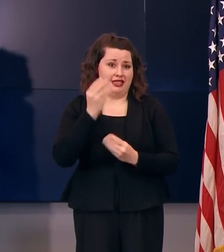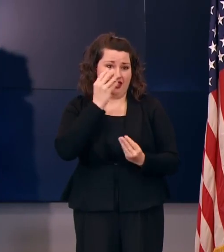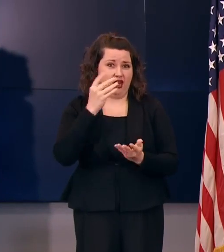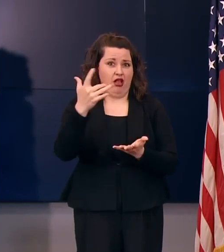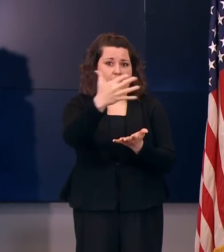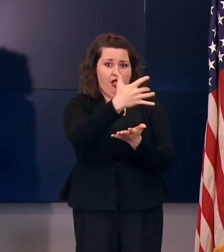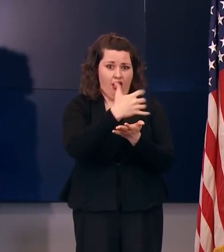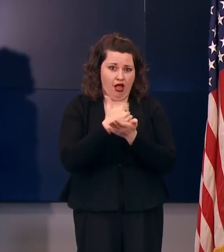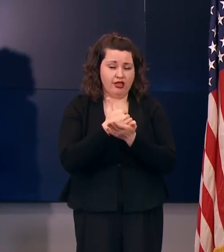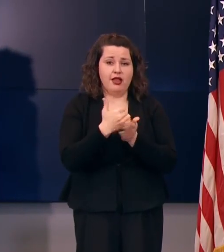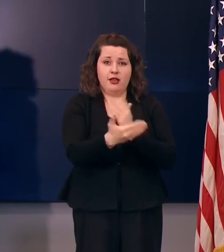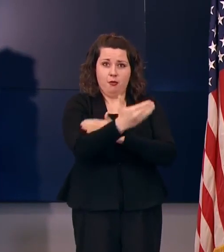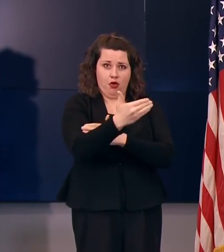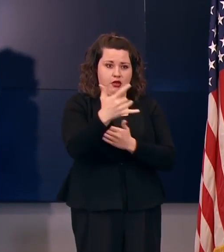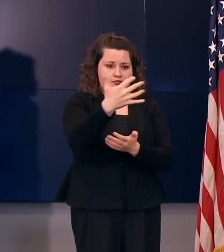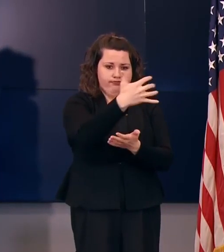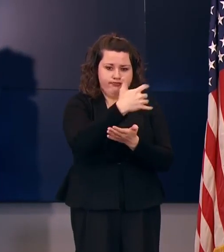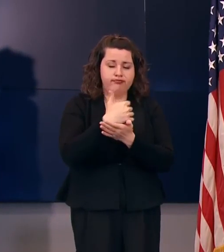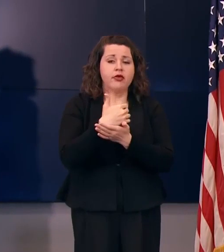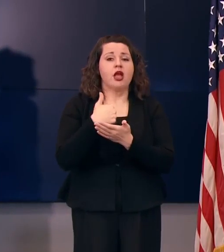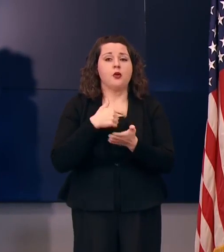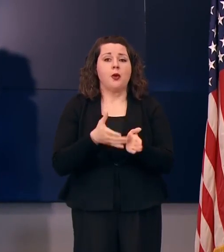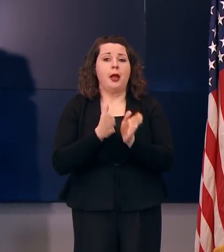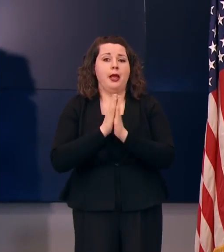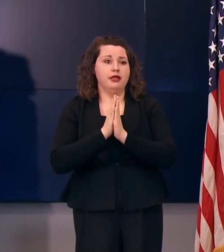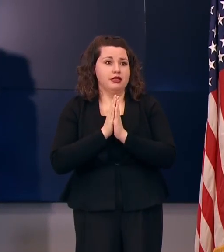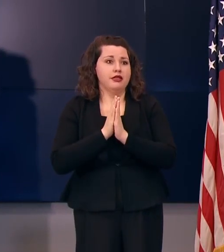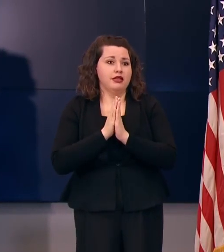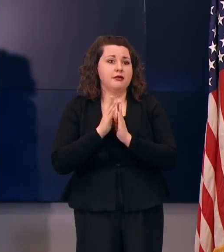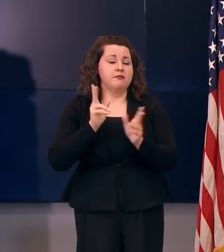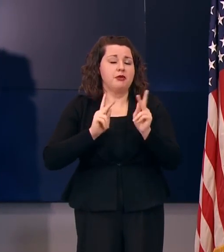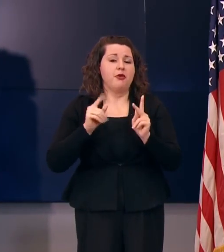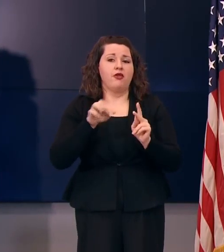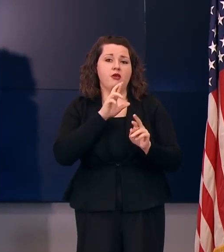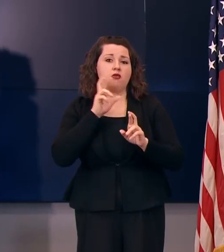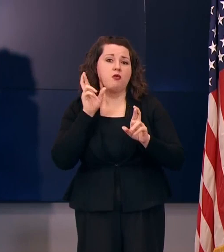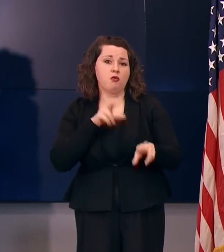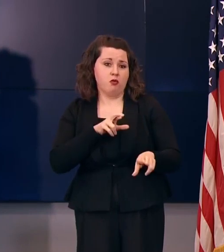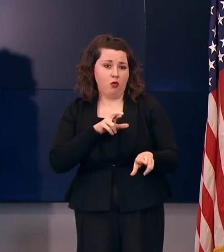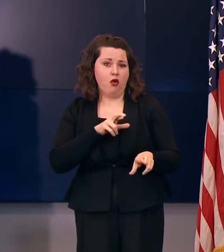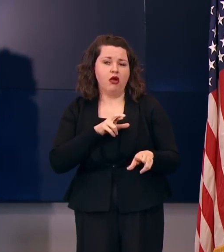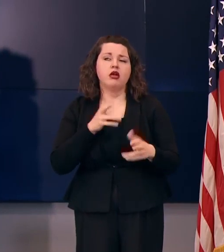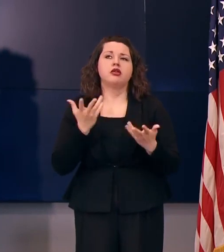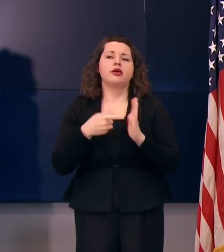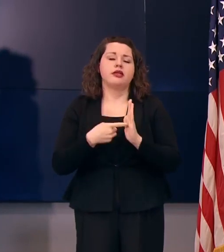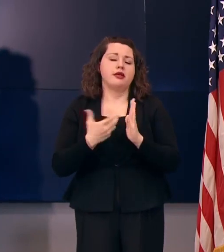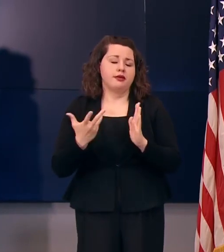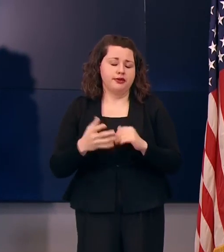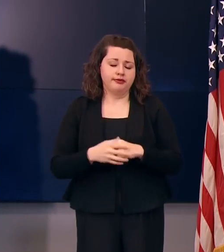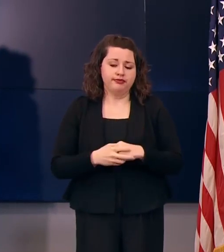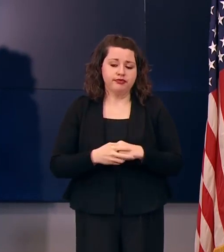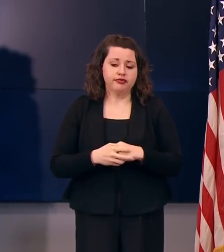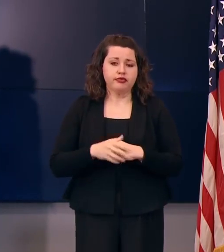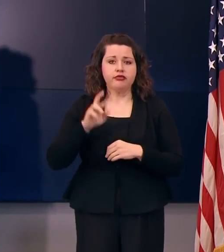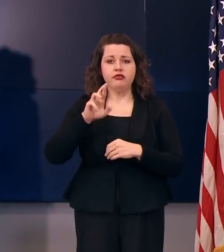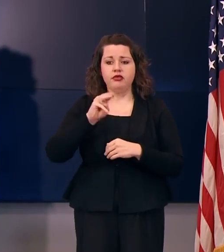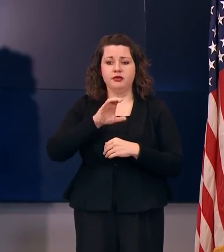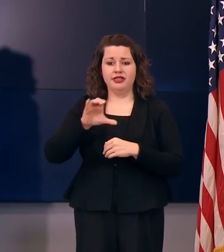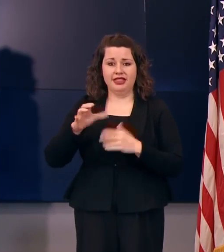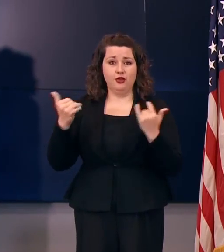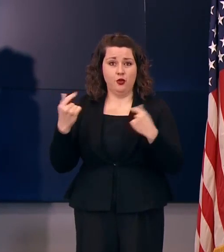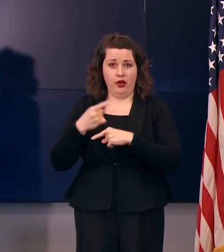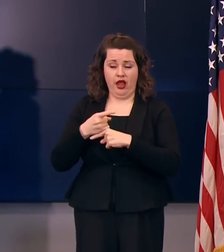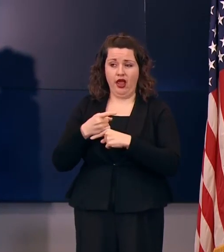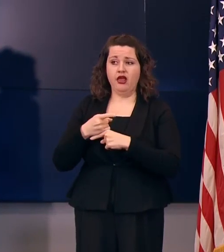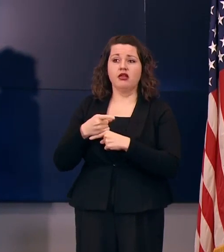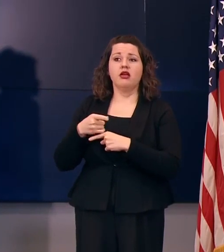it's collected in the morning, and what we're asking for is for people to report. So, for example, RMCCs today have